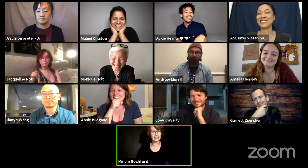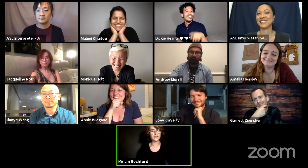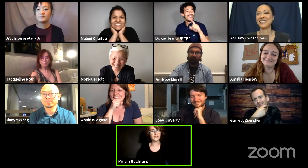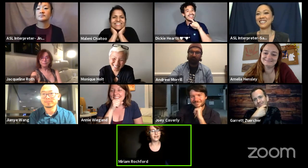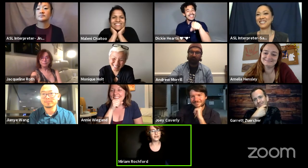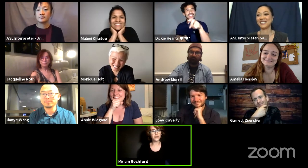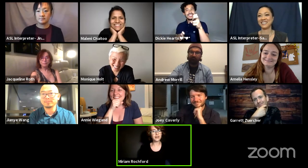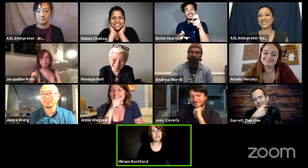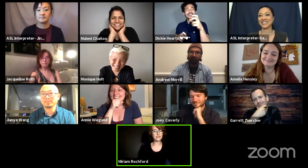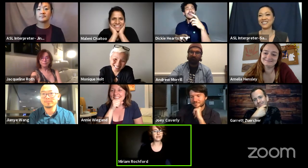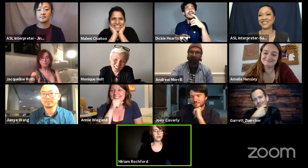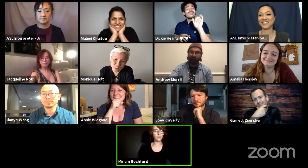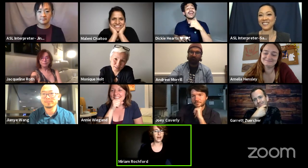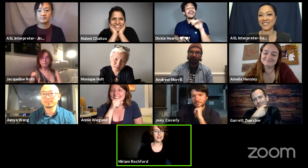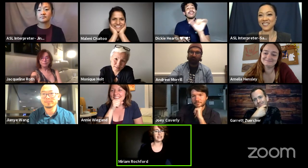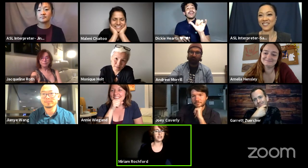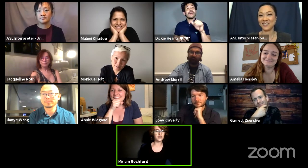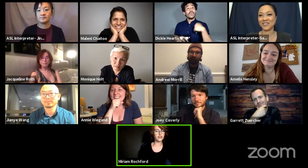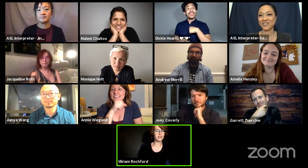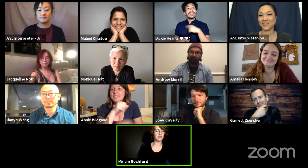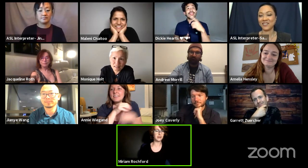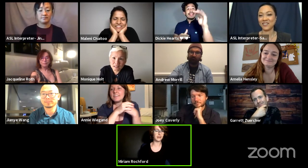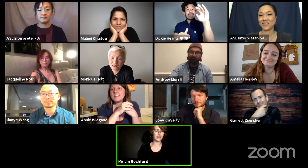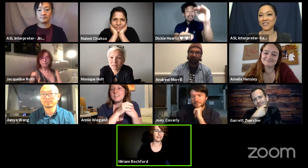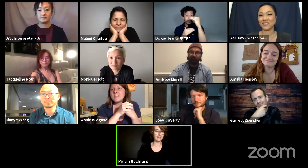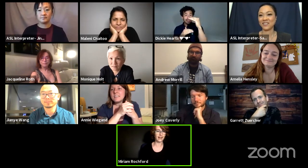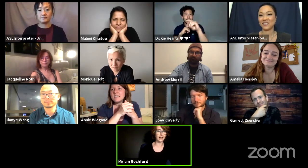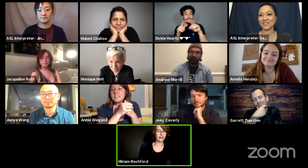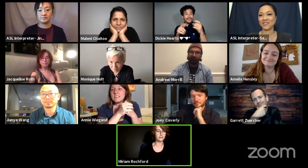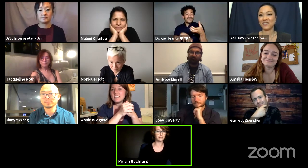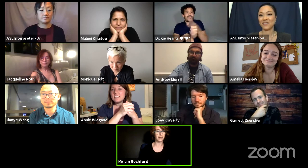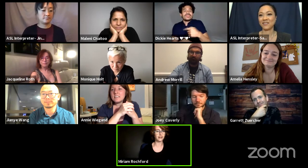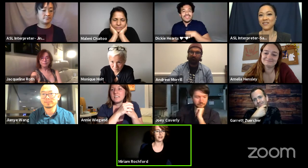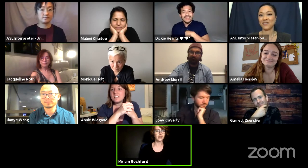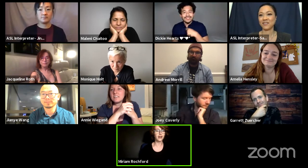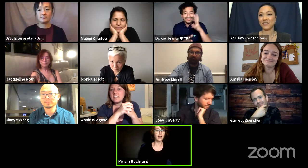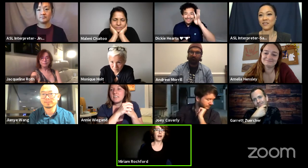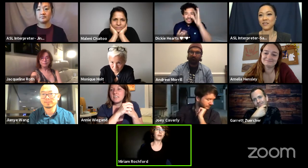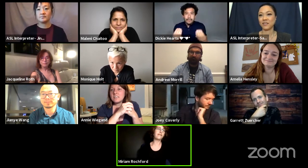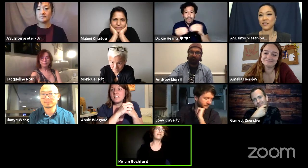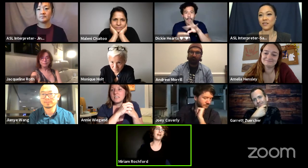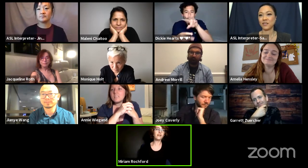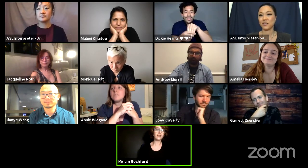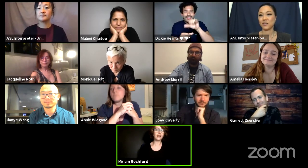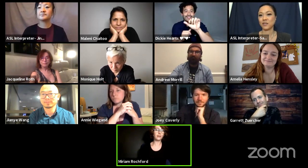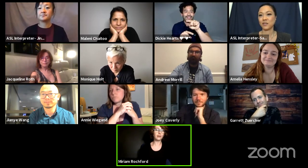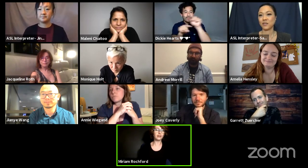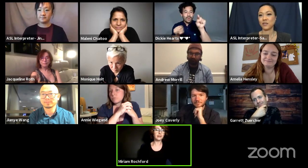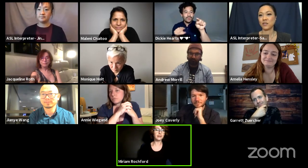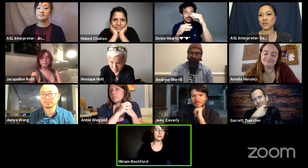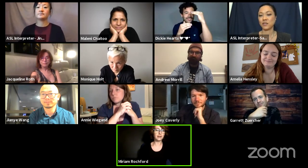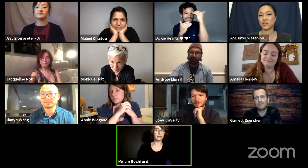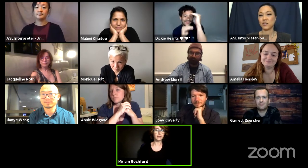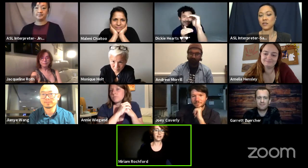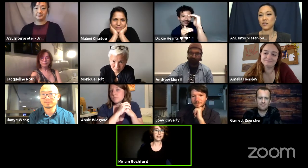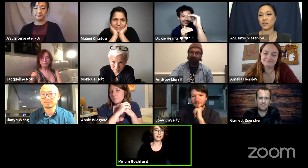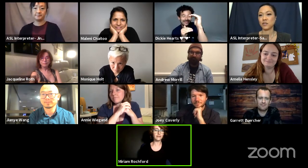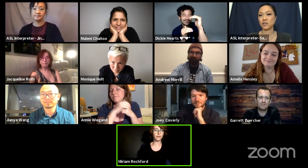perspective. There's so many different ways to experiment in that manner. And we felt that we were limited, but it really